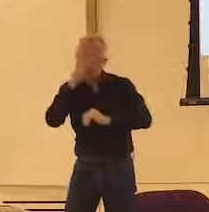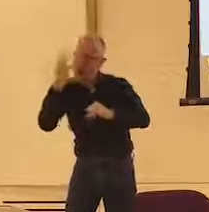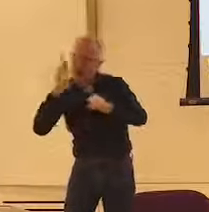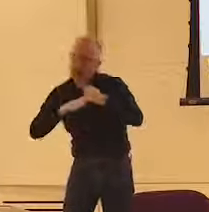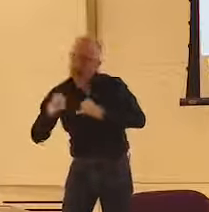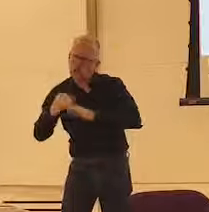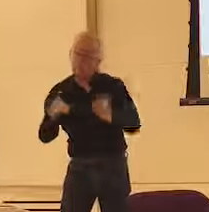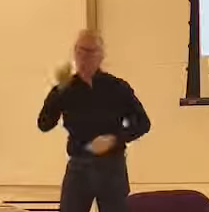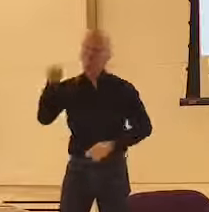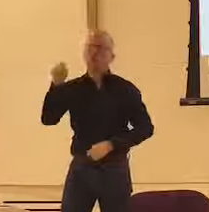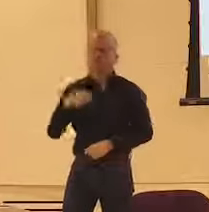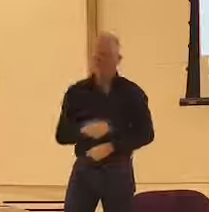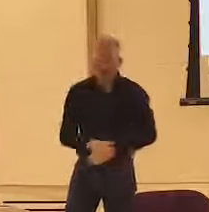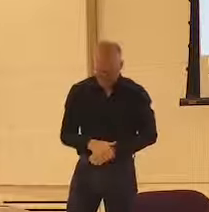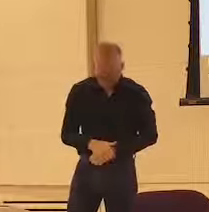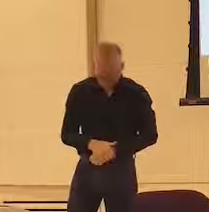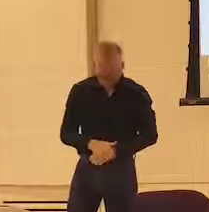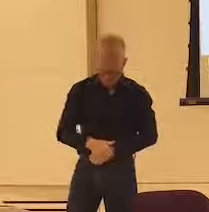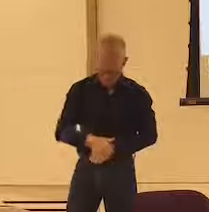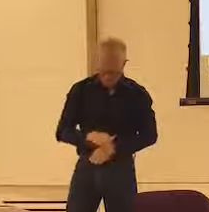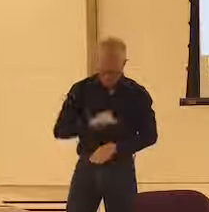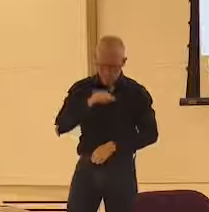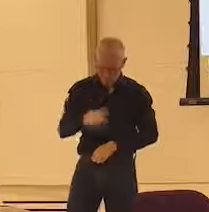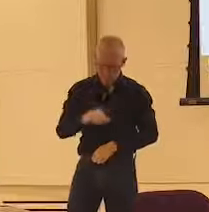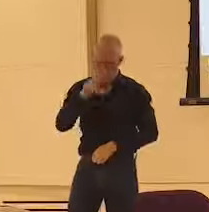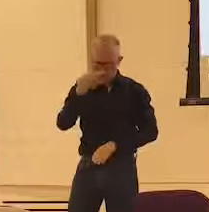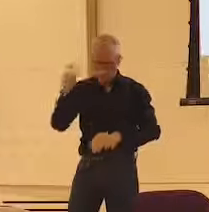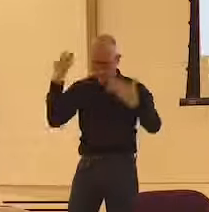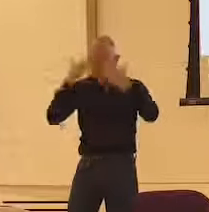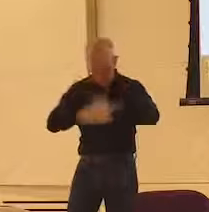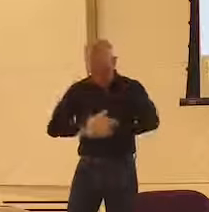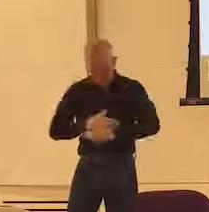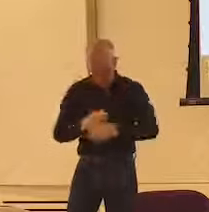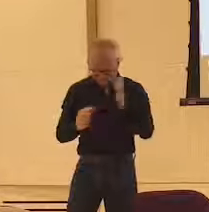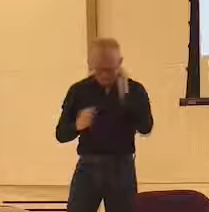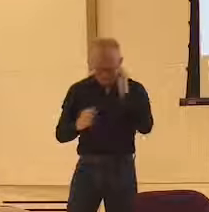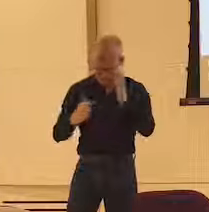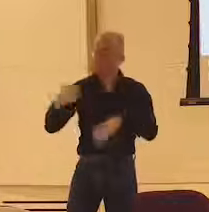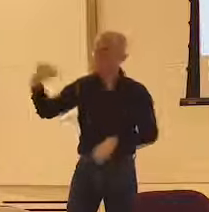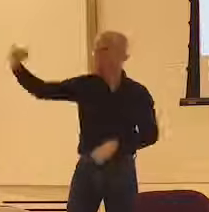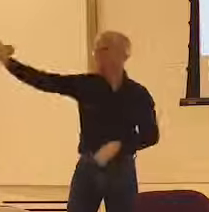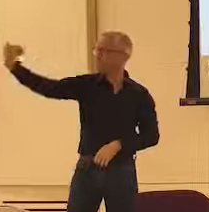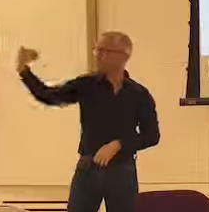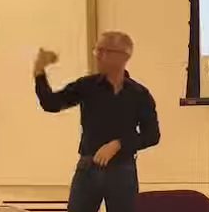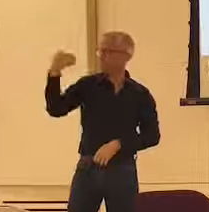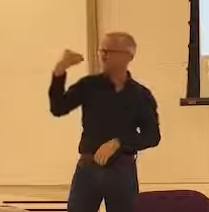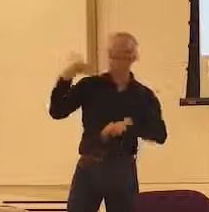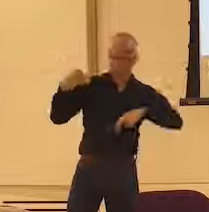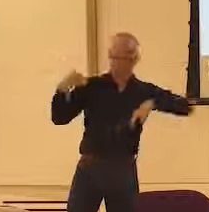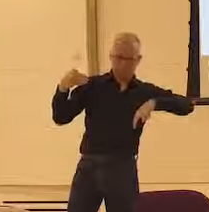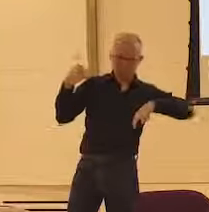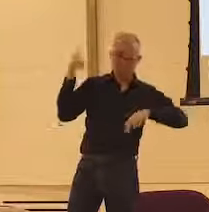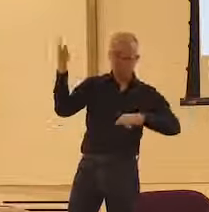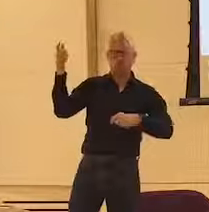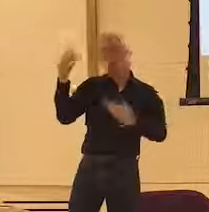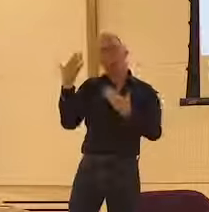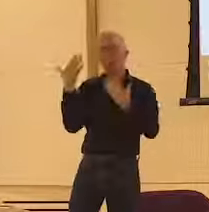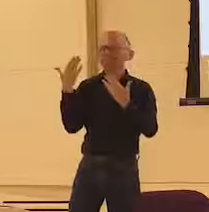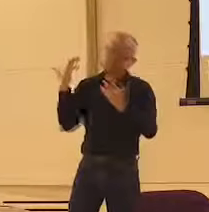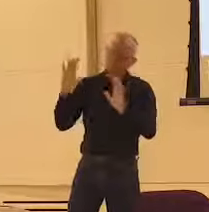station for the last train service, and it was after 12 o'clock at night. The train